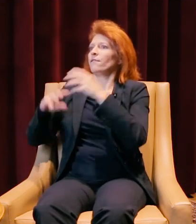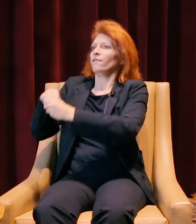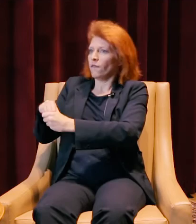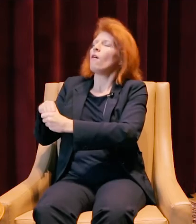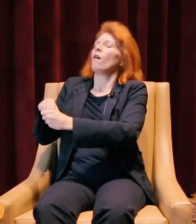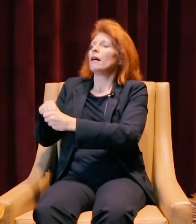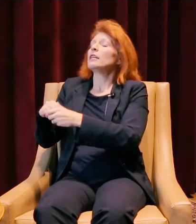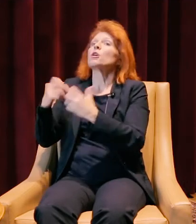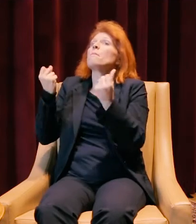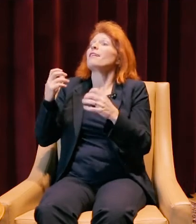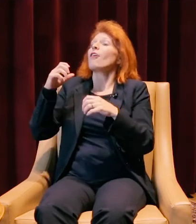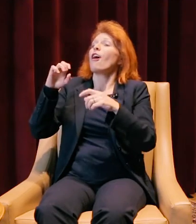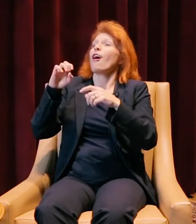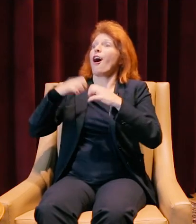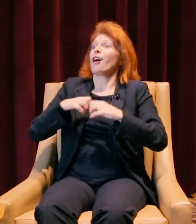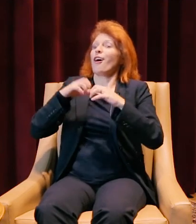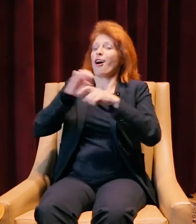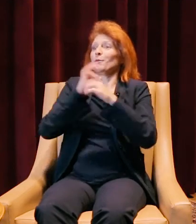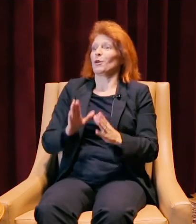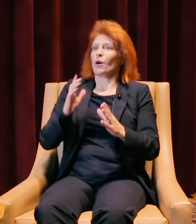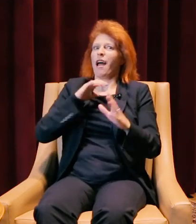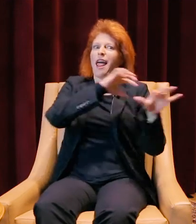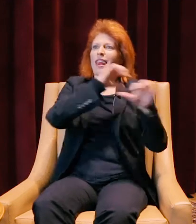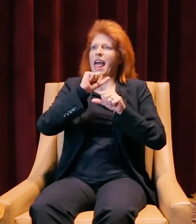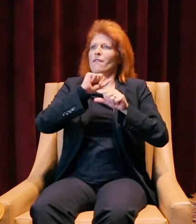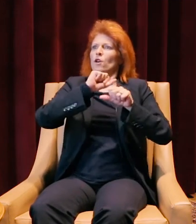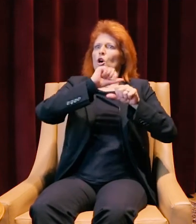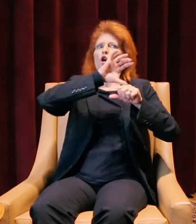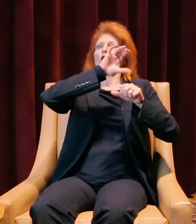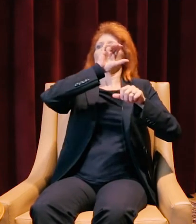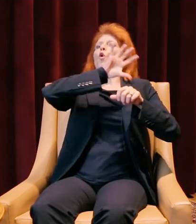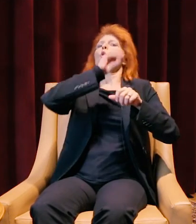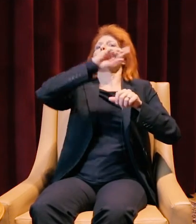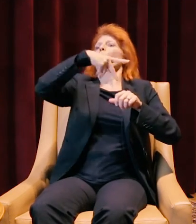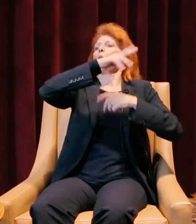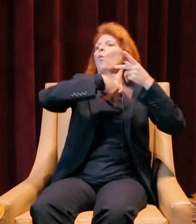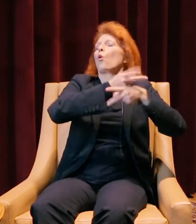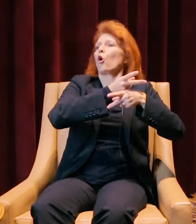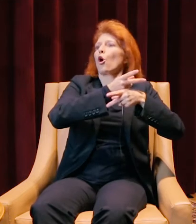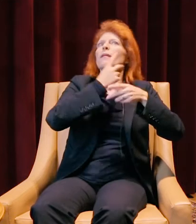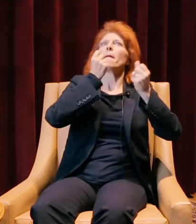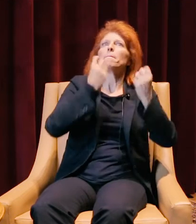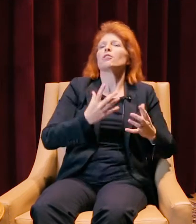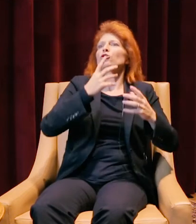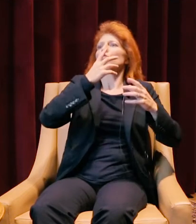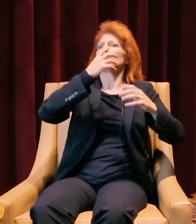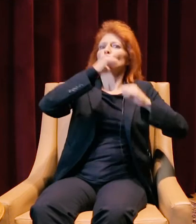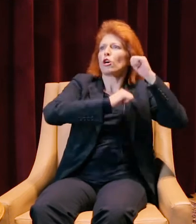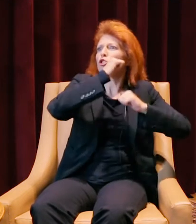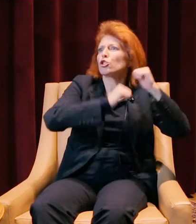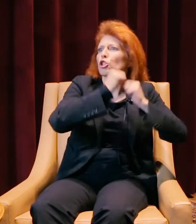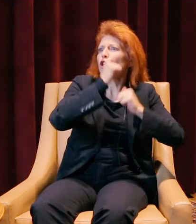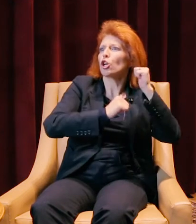young entrepreneurs, since I left the corporate world where I had lots of structure and support, especially financially, I